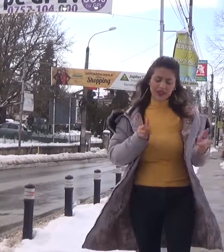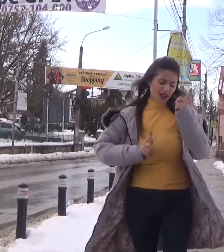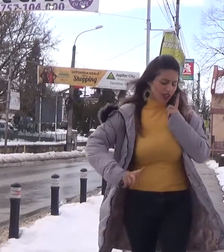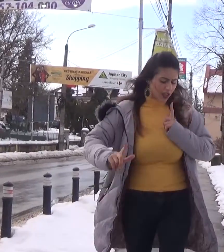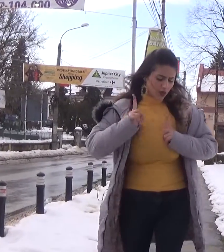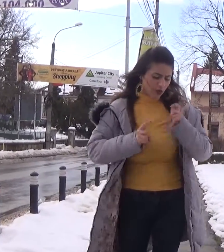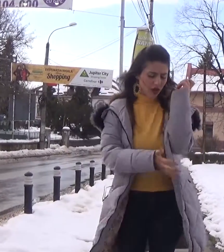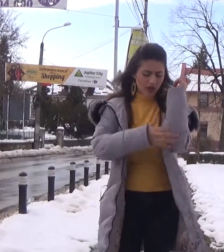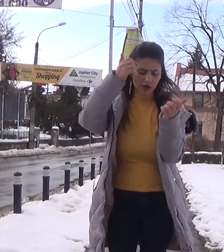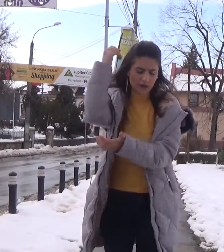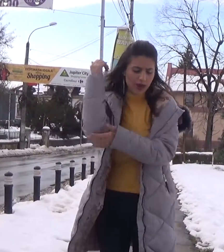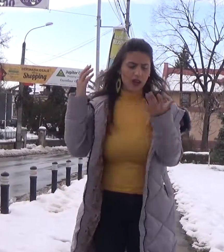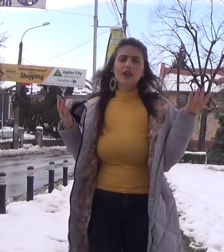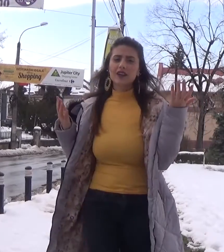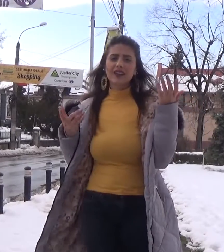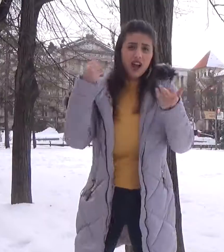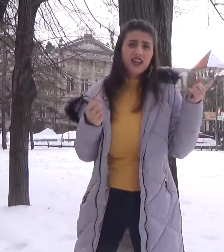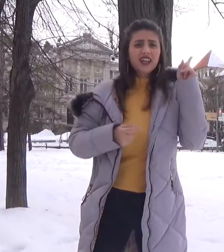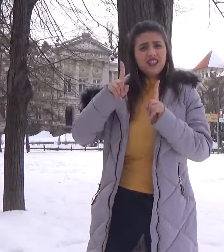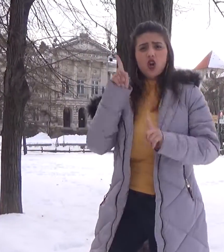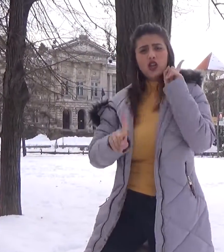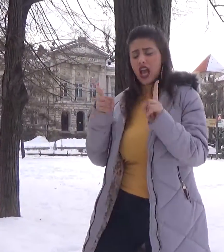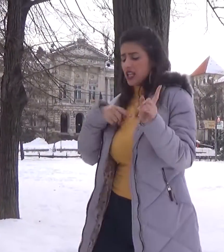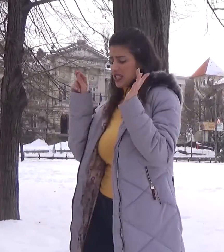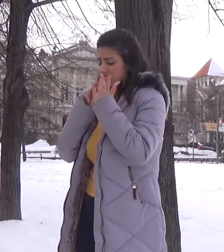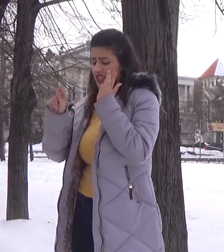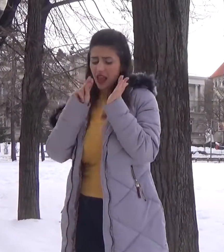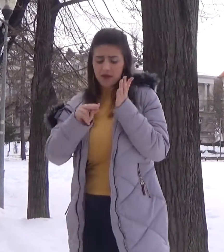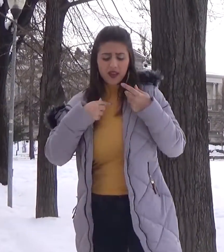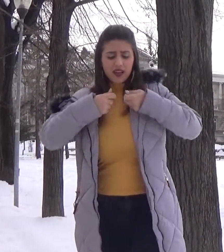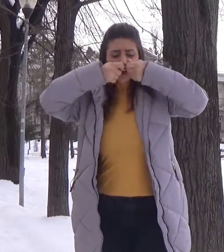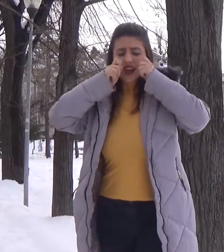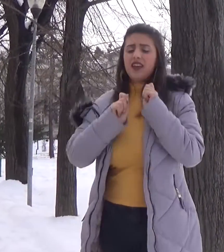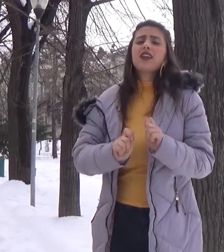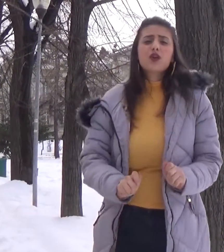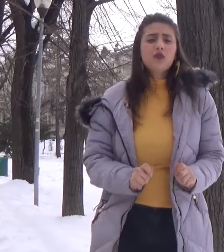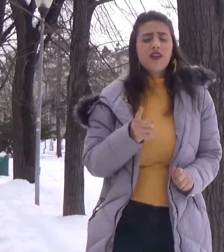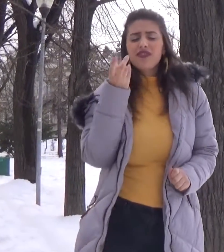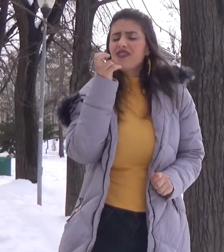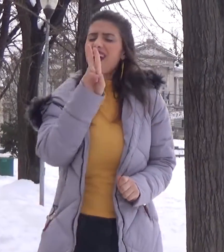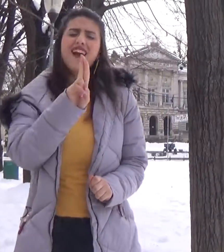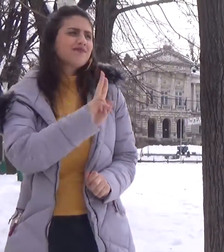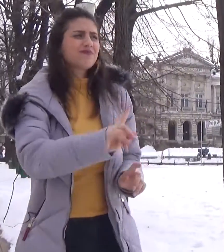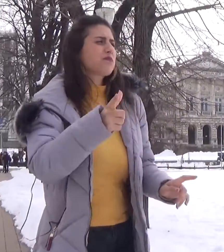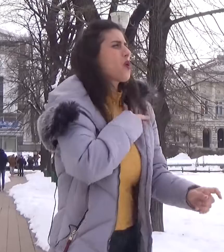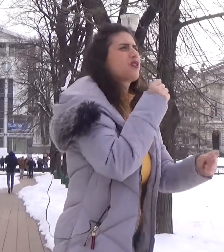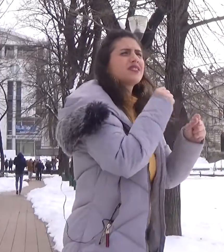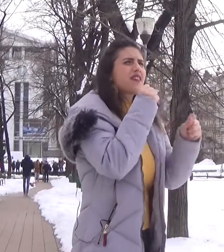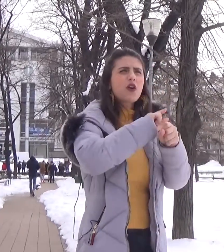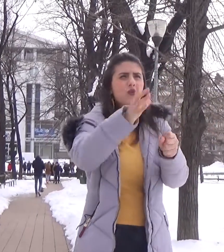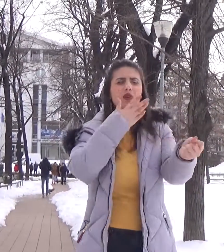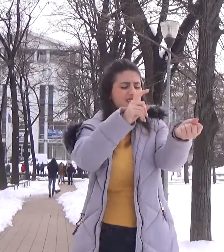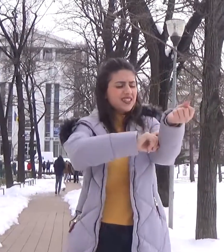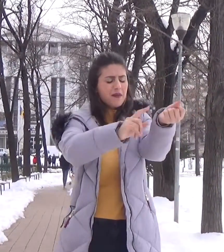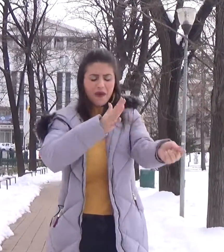I'm crawling in my skin. Sometimes I feel like giving up, but I